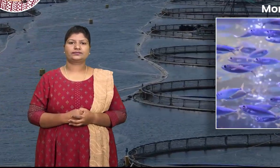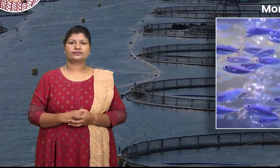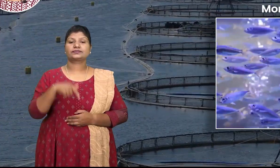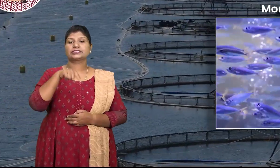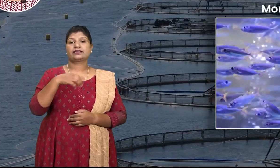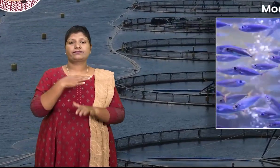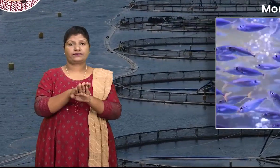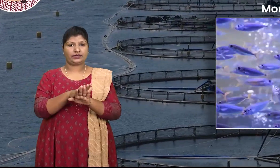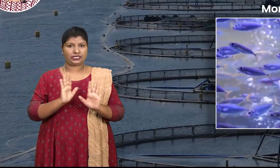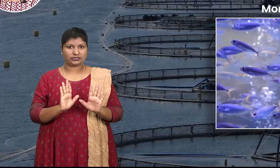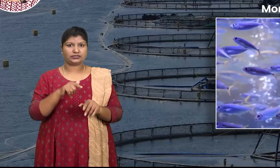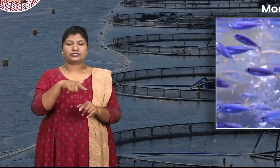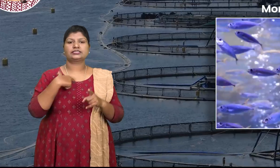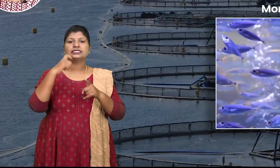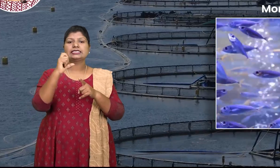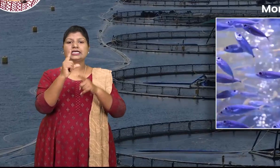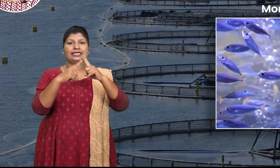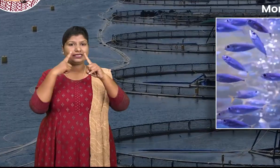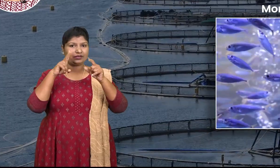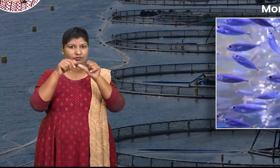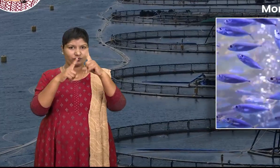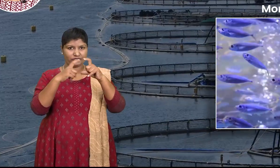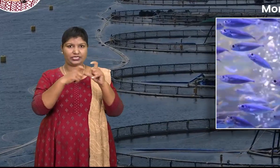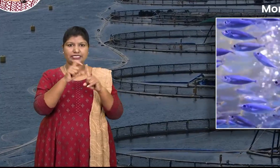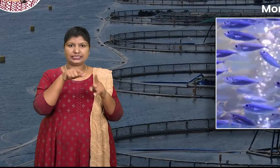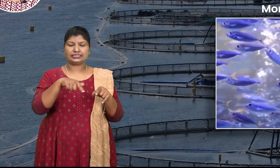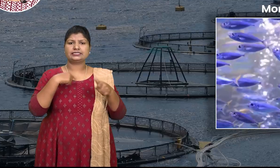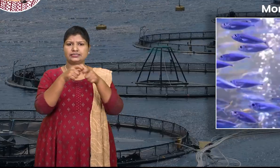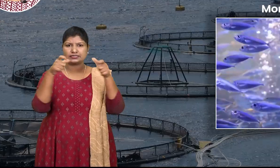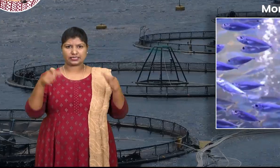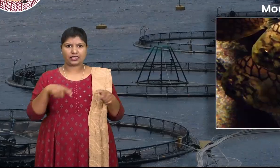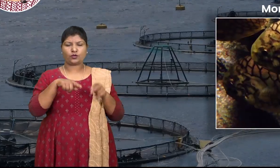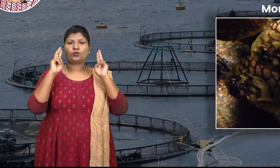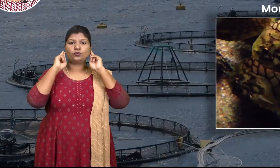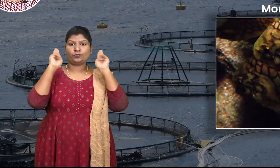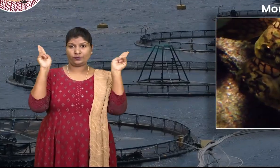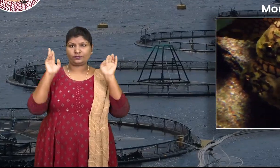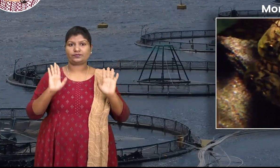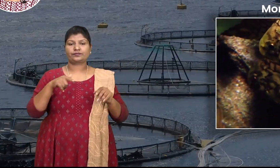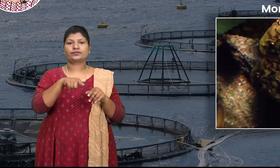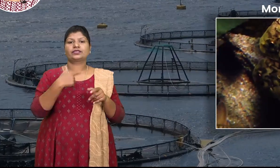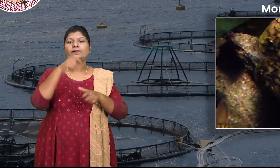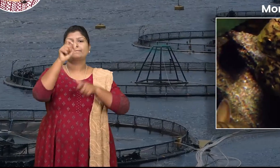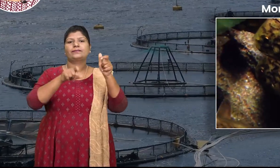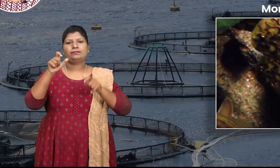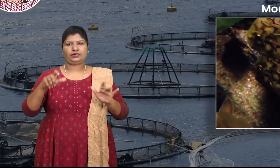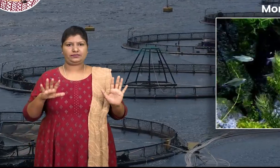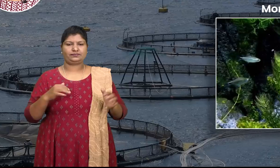The fishes cultivated in this system are popular among consumers.